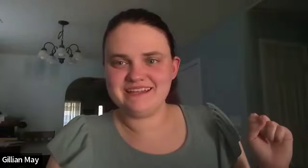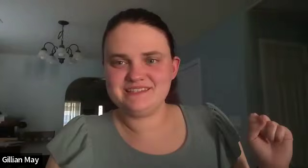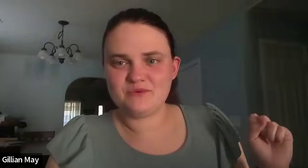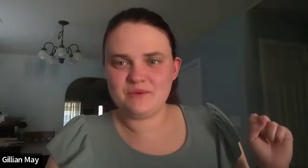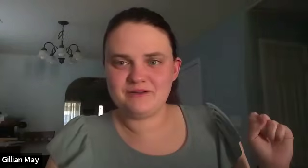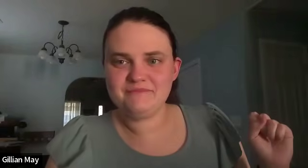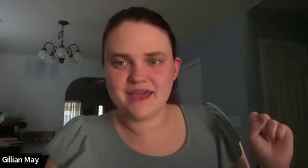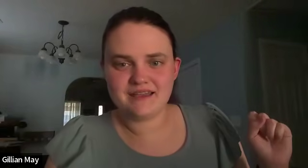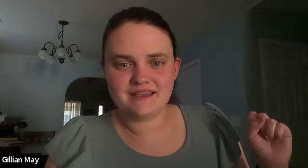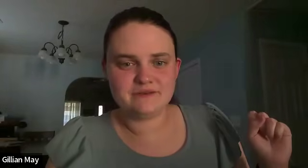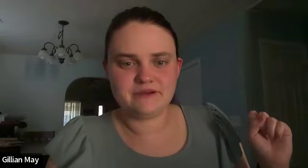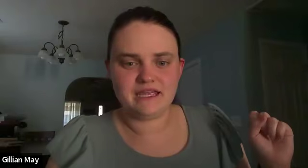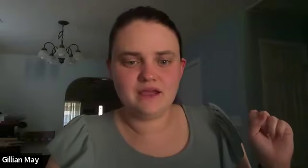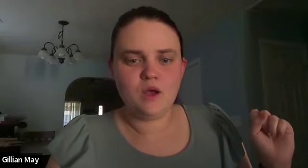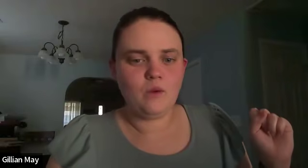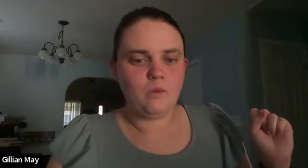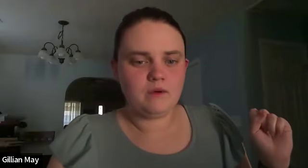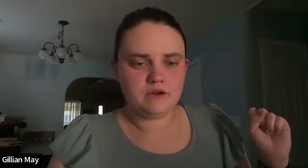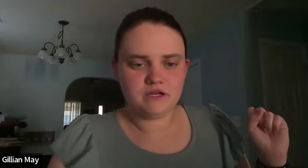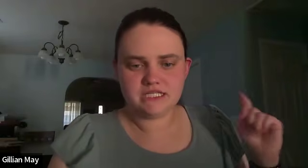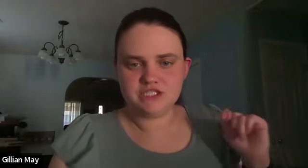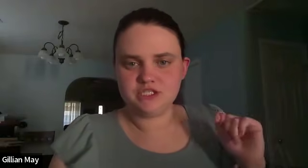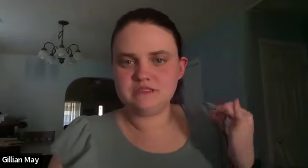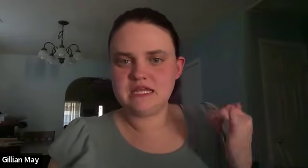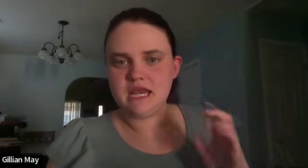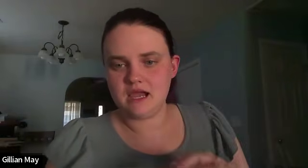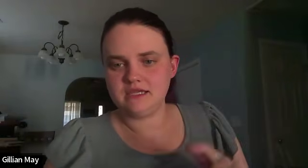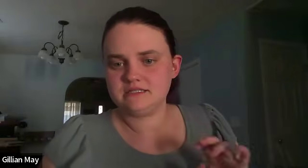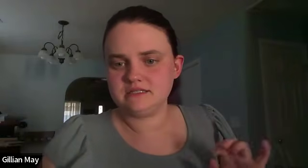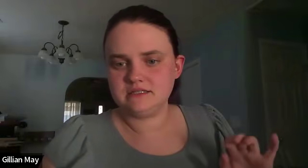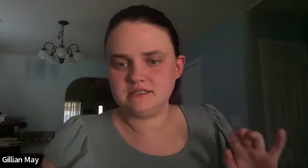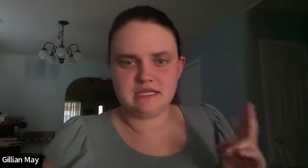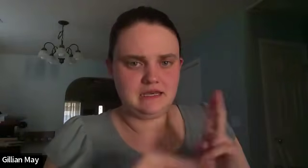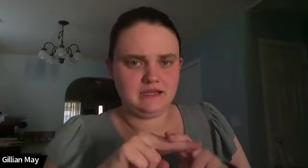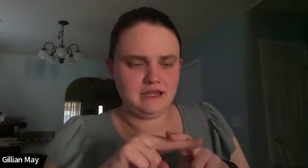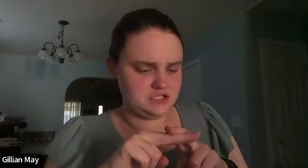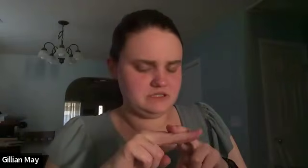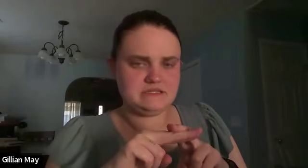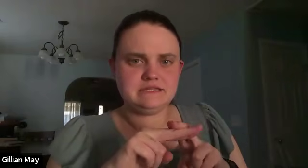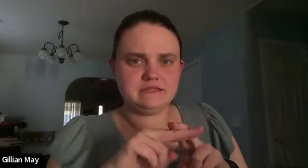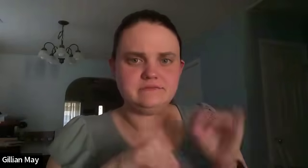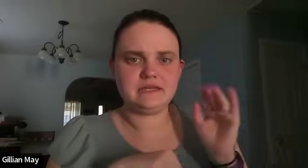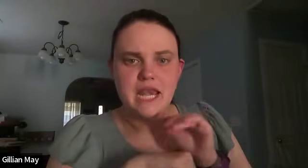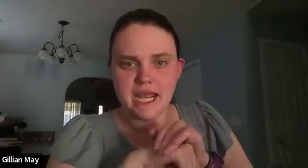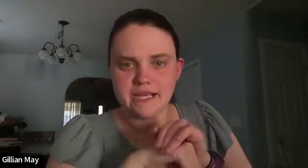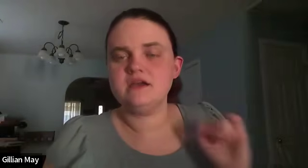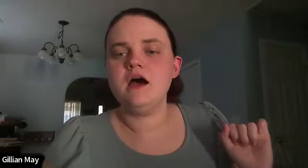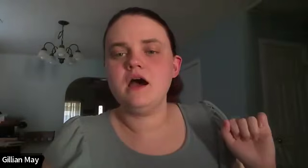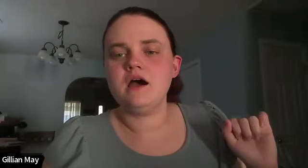Alrighty, so welcome back, everybody. What we're gonna do tonight, I just went sit tonight,